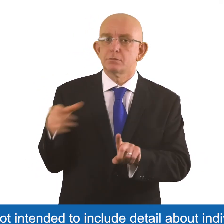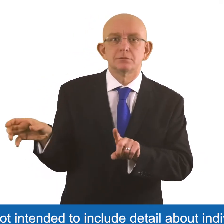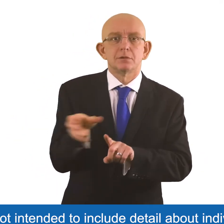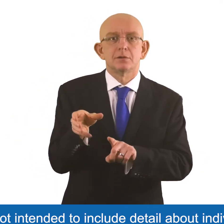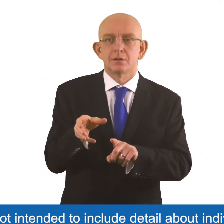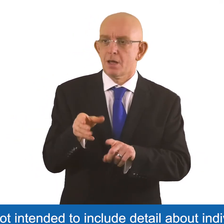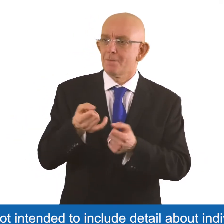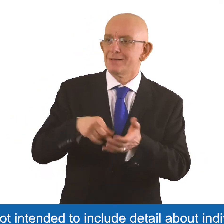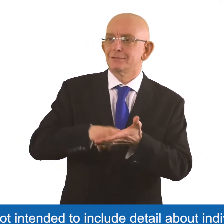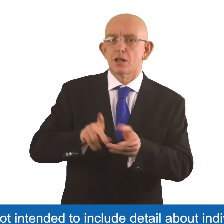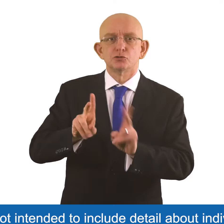services